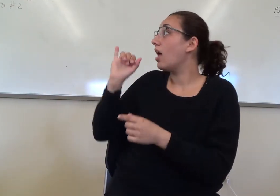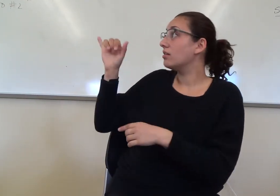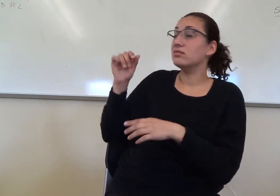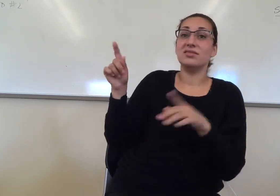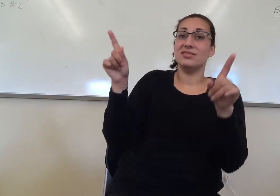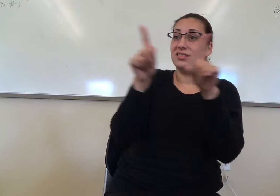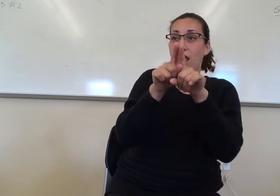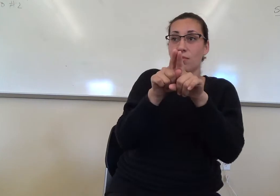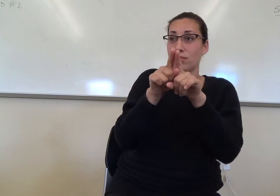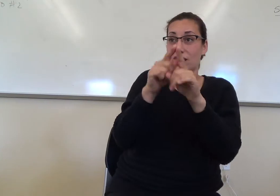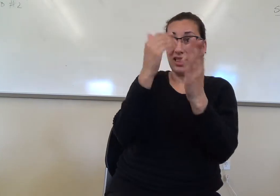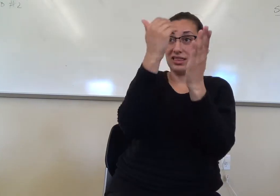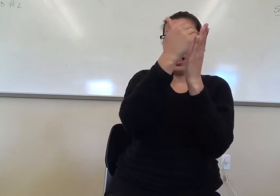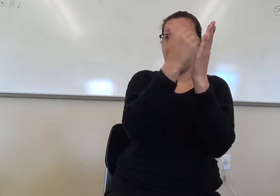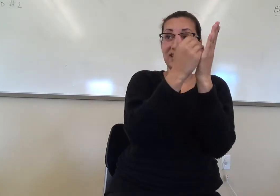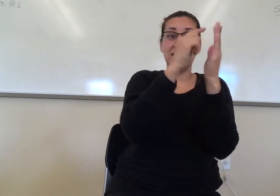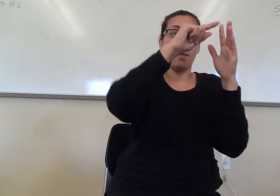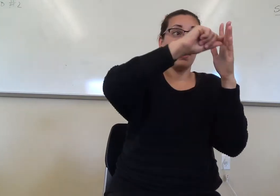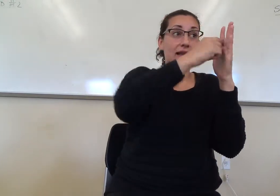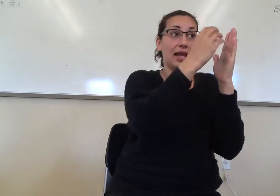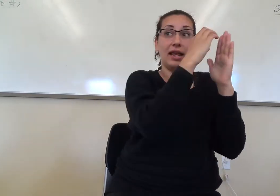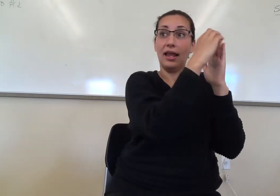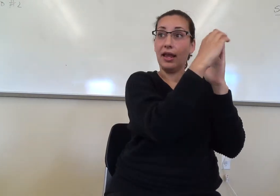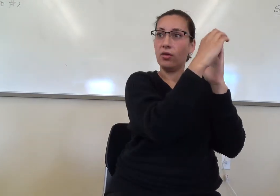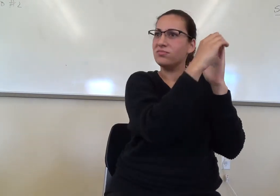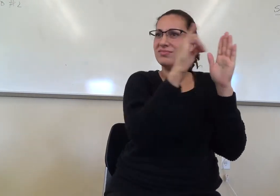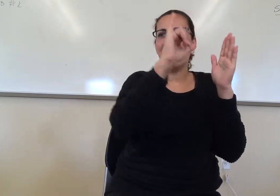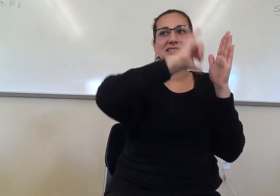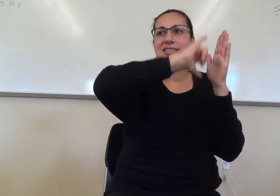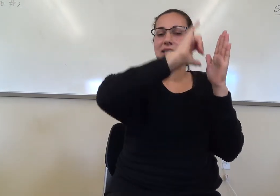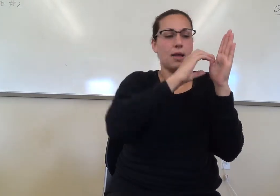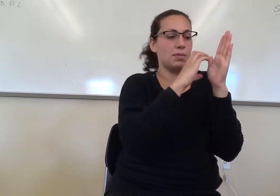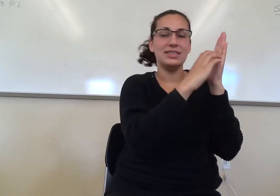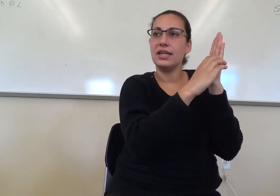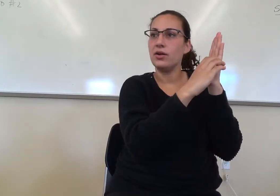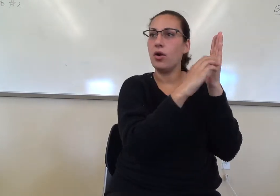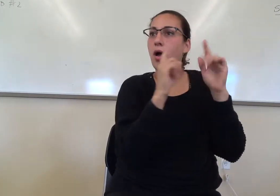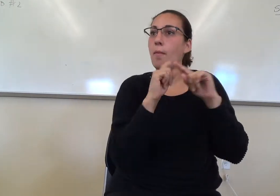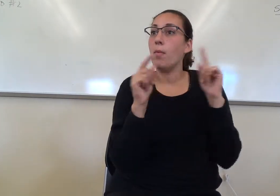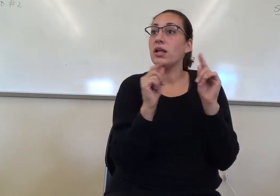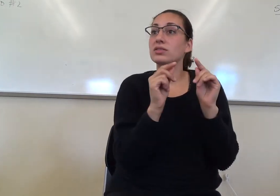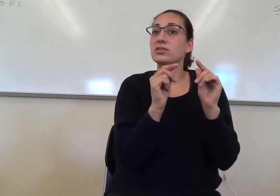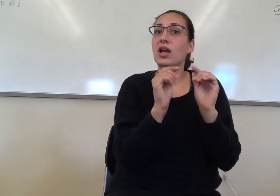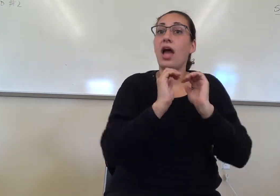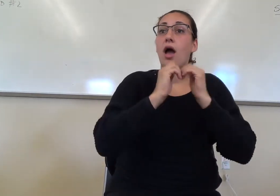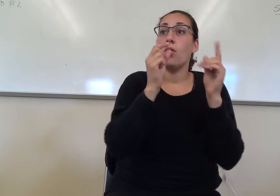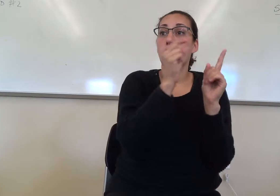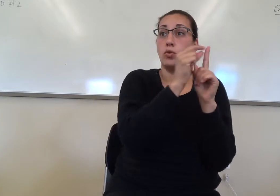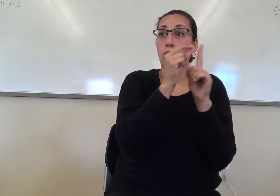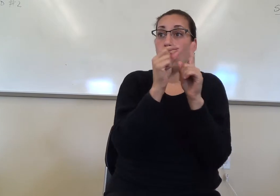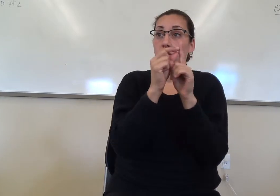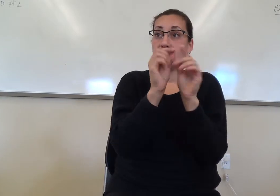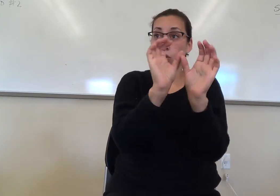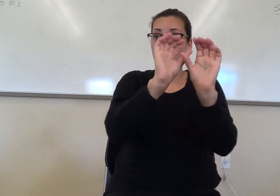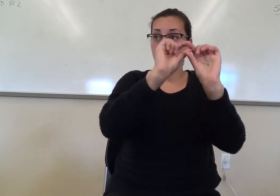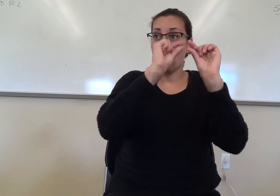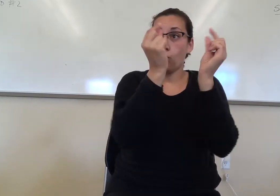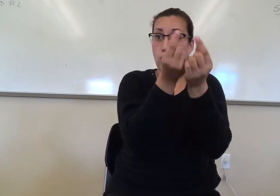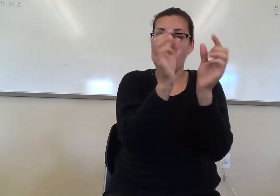here. It's just that it's grouped differently. See what I'm saying? Yeah. So